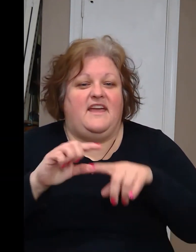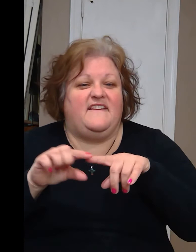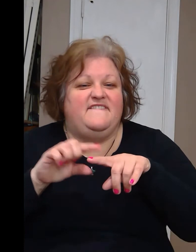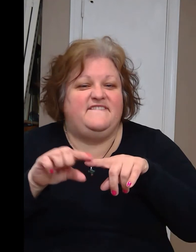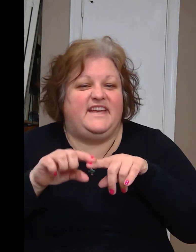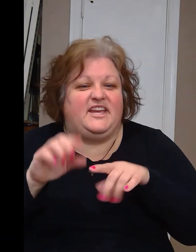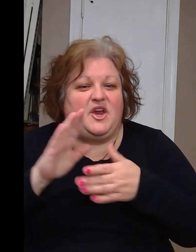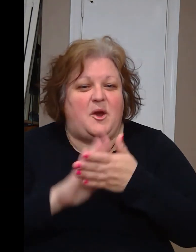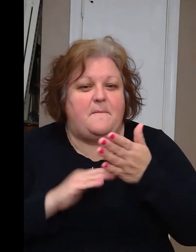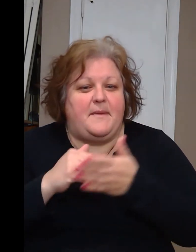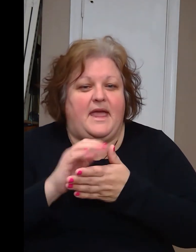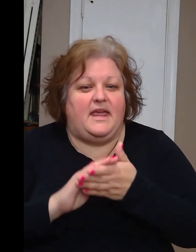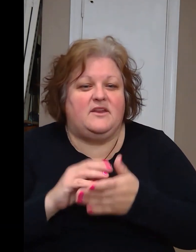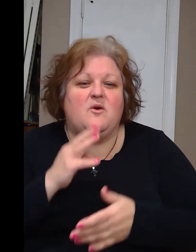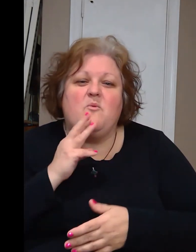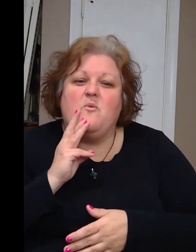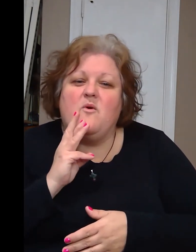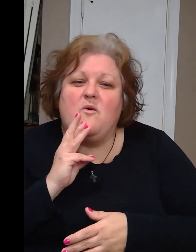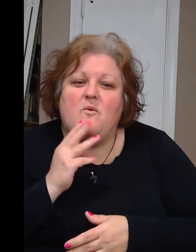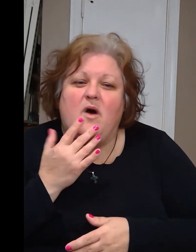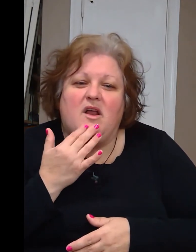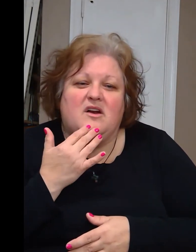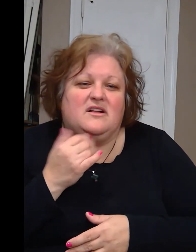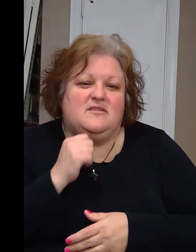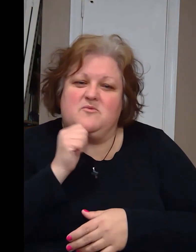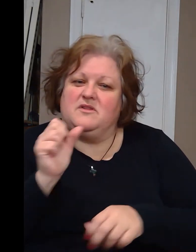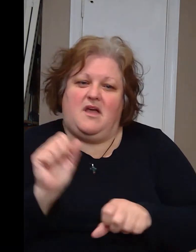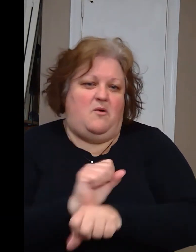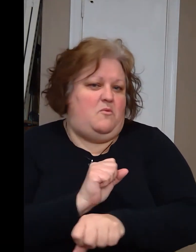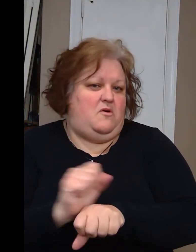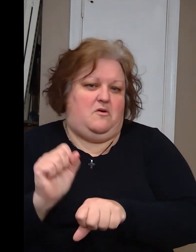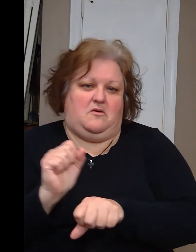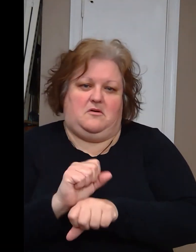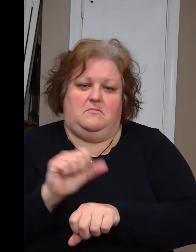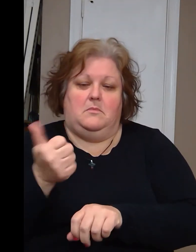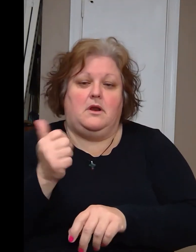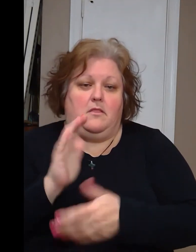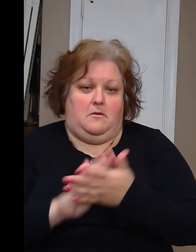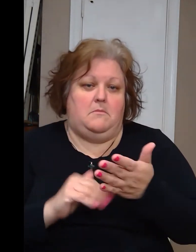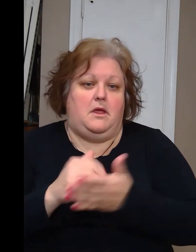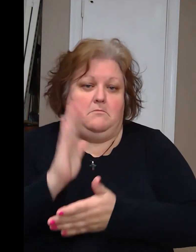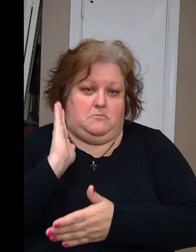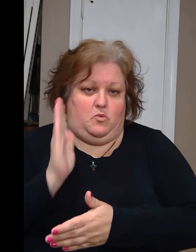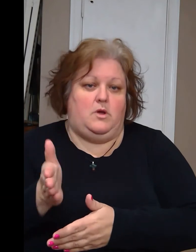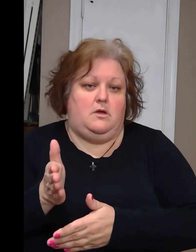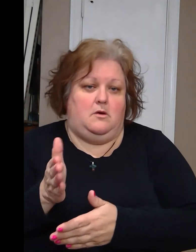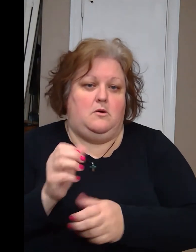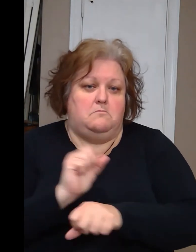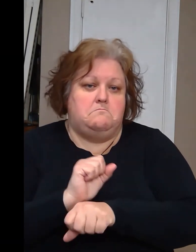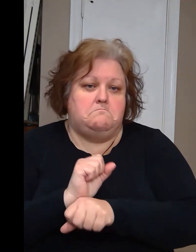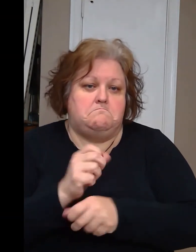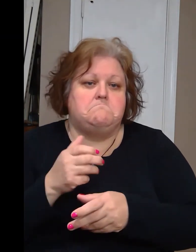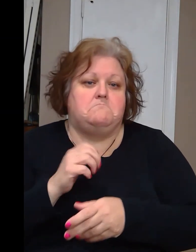Finger paint, watercolor is not going to work on something like this, but any other type of paint would work.